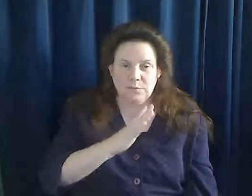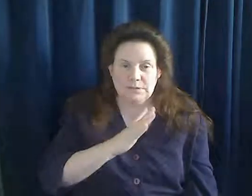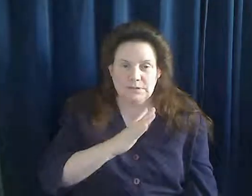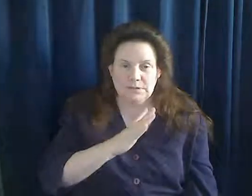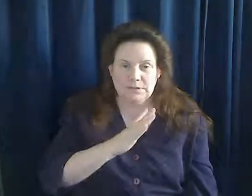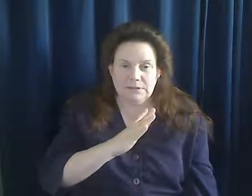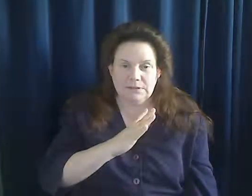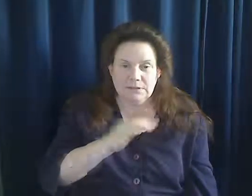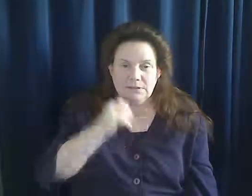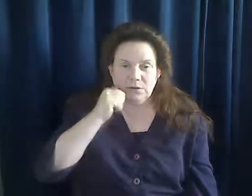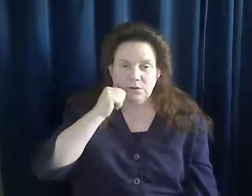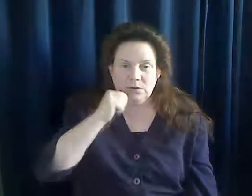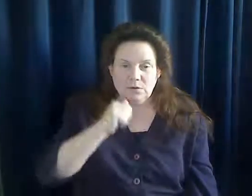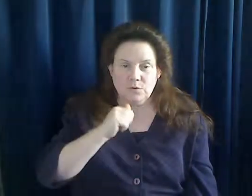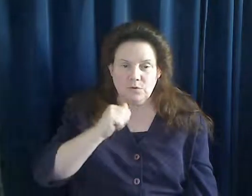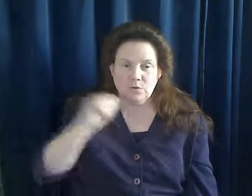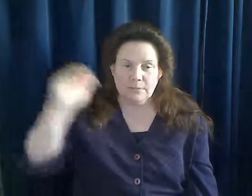Woman or woman.